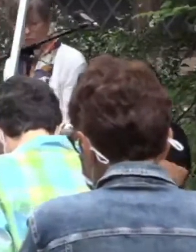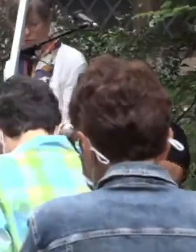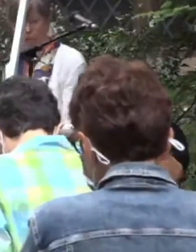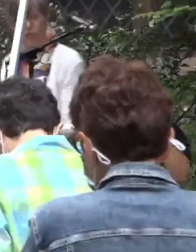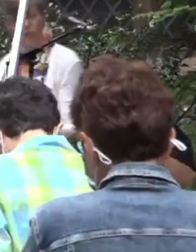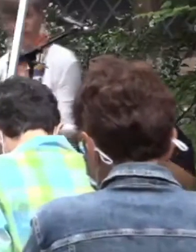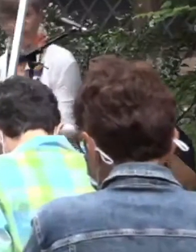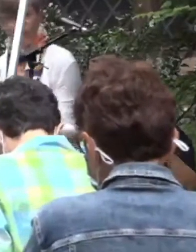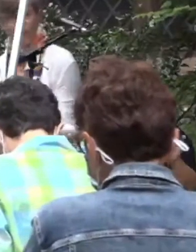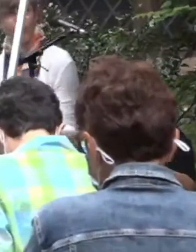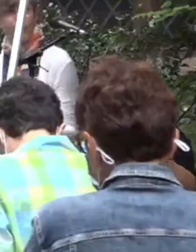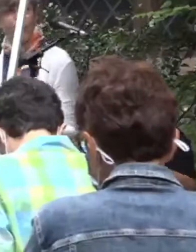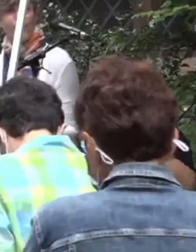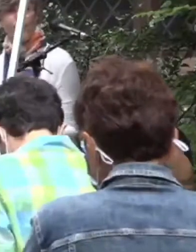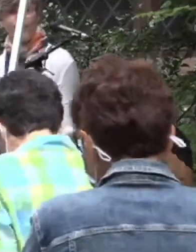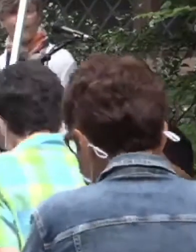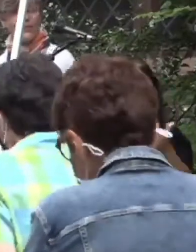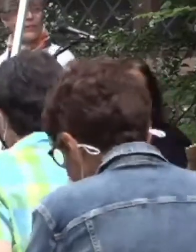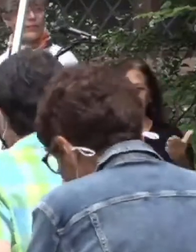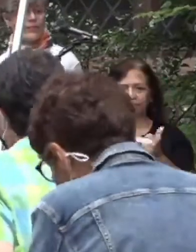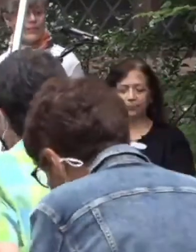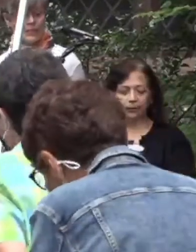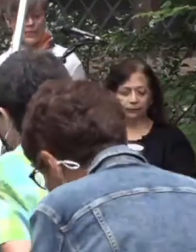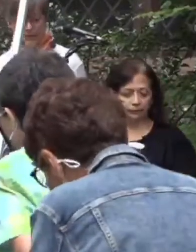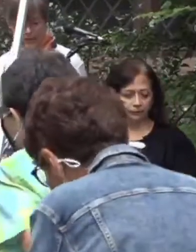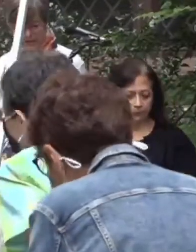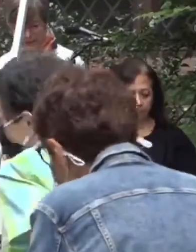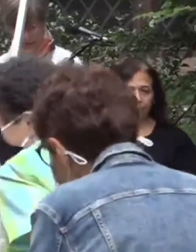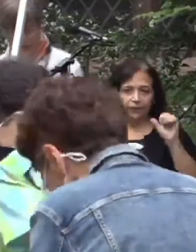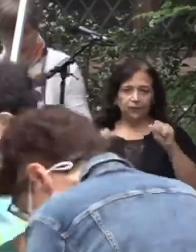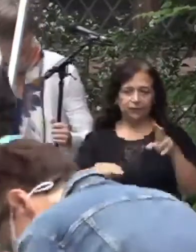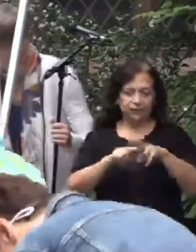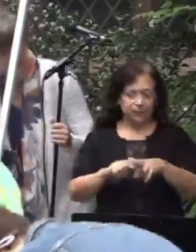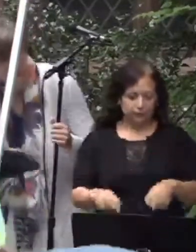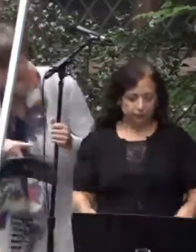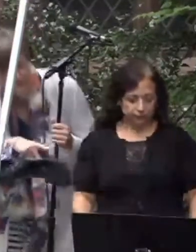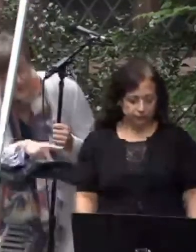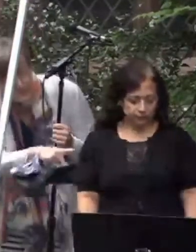great things. Amen. You may be seated.